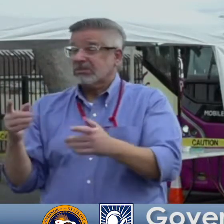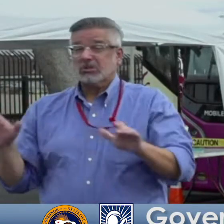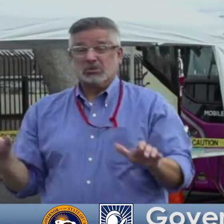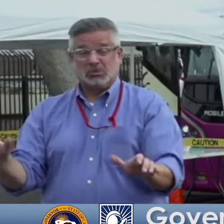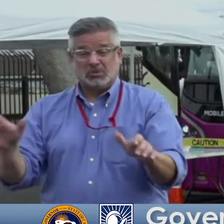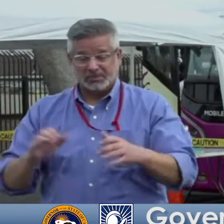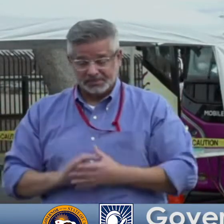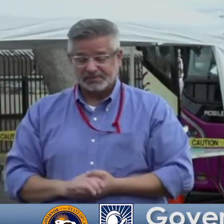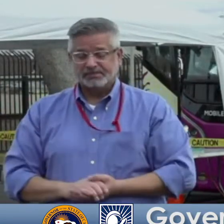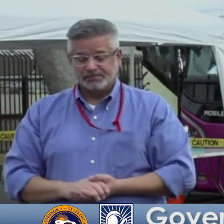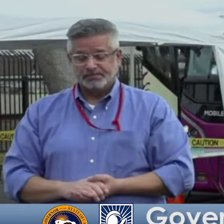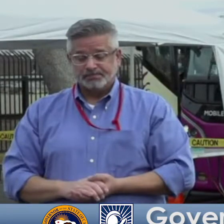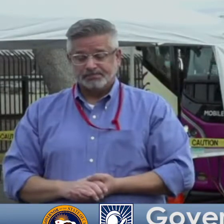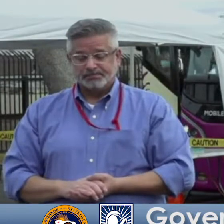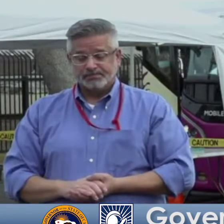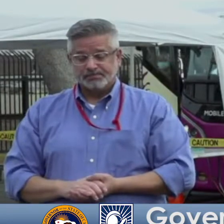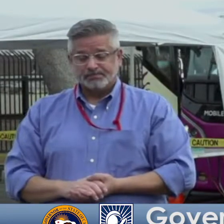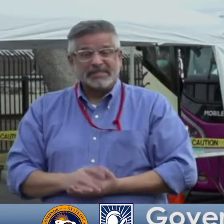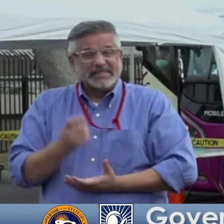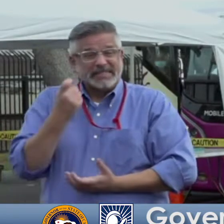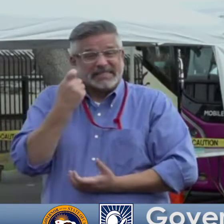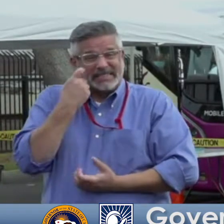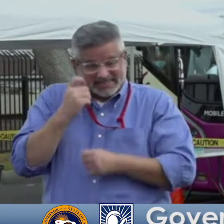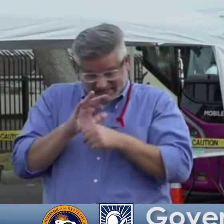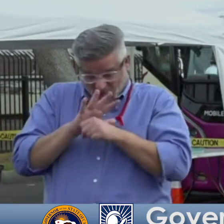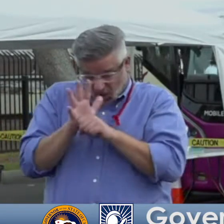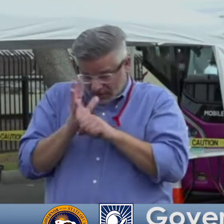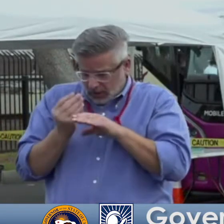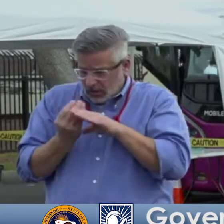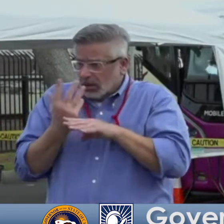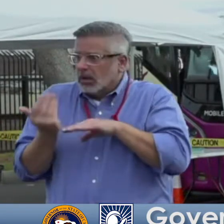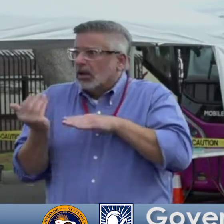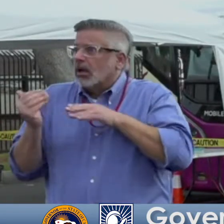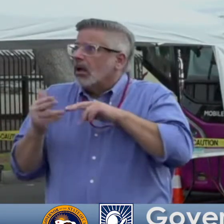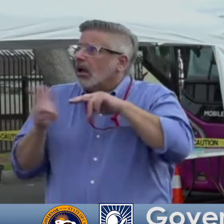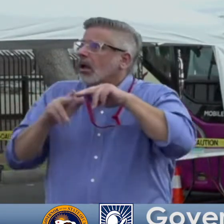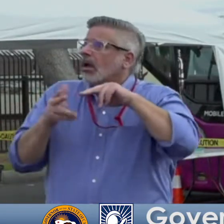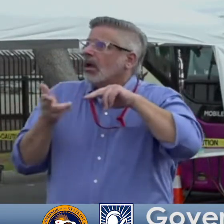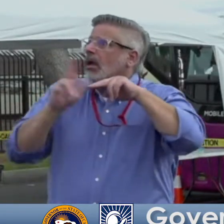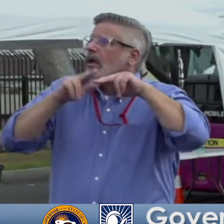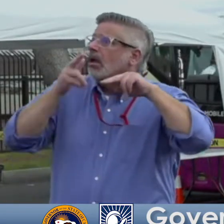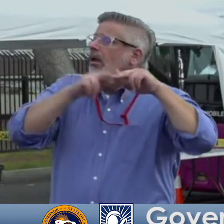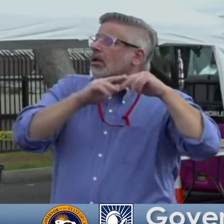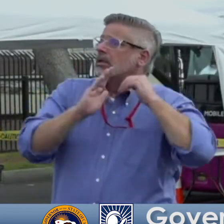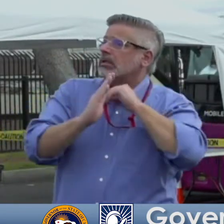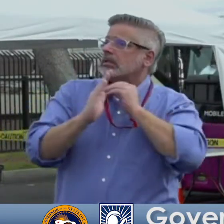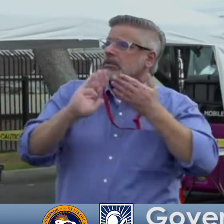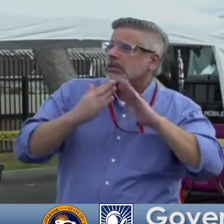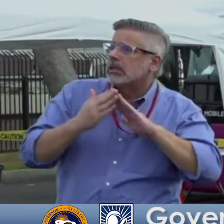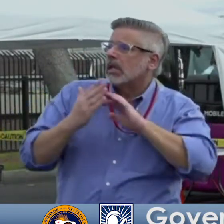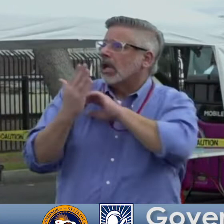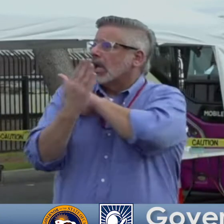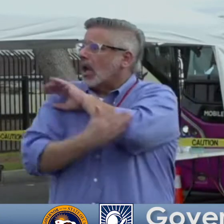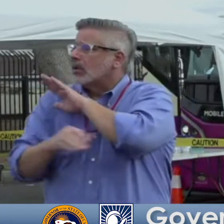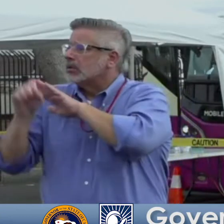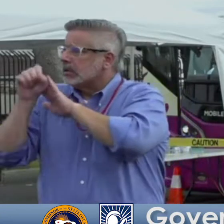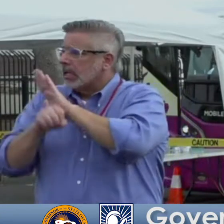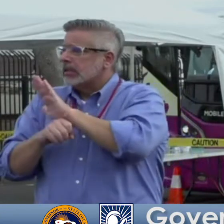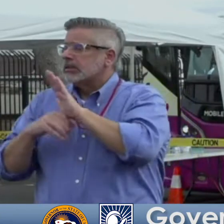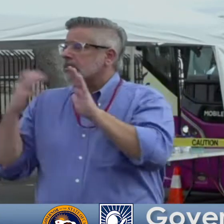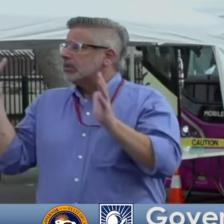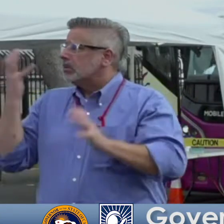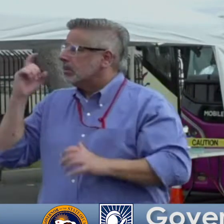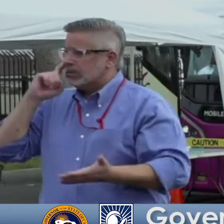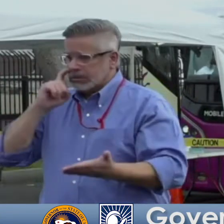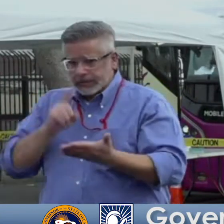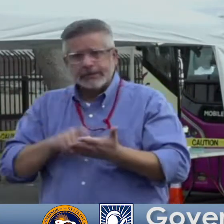doing. When this latest surge began, the city, the county, and the state all recognized the need